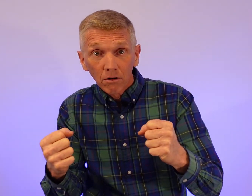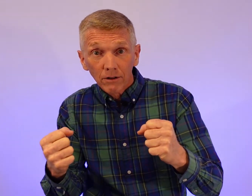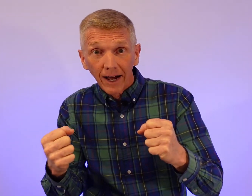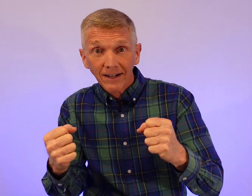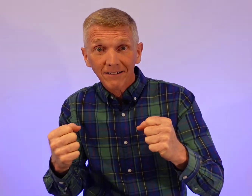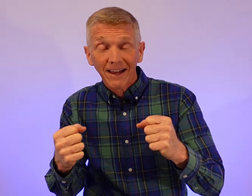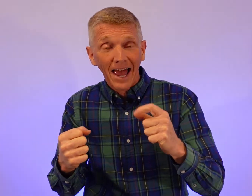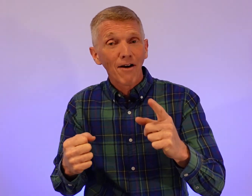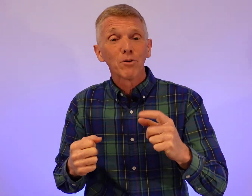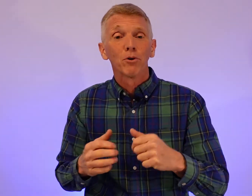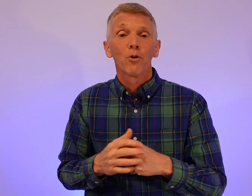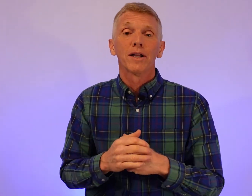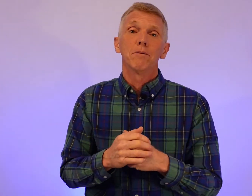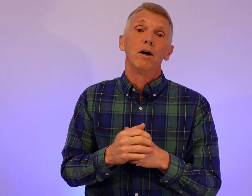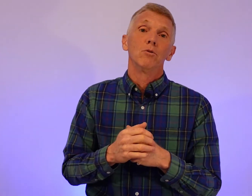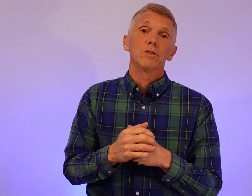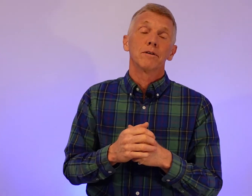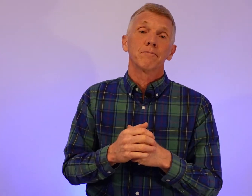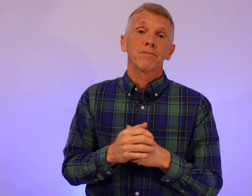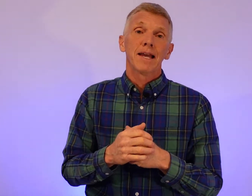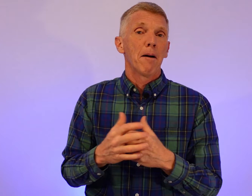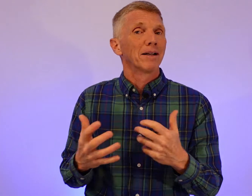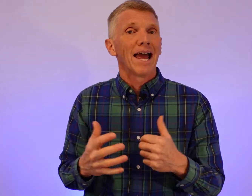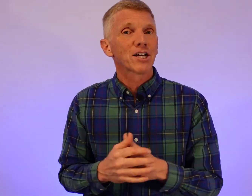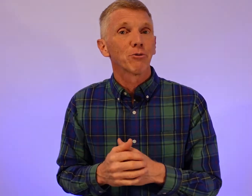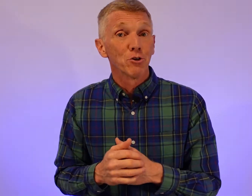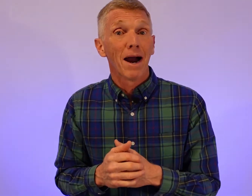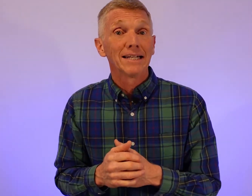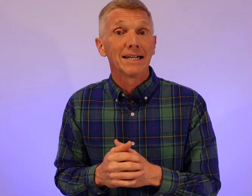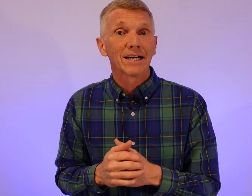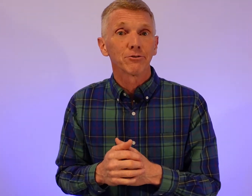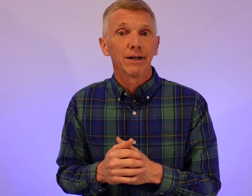Got it? Have you broken any bones? How about an x-ray? You might need an x-ray.